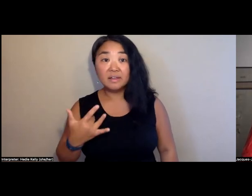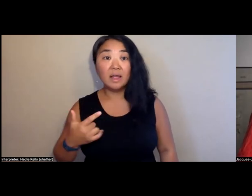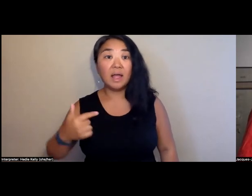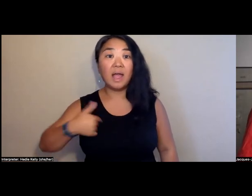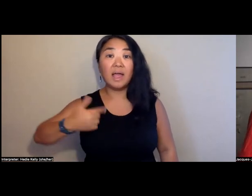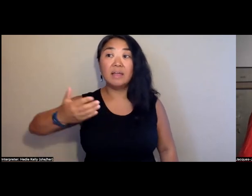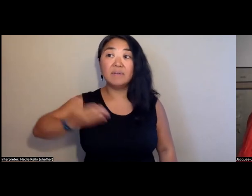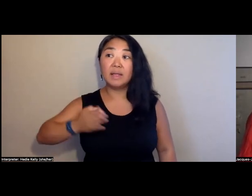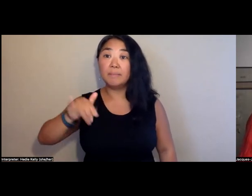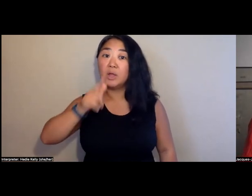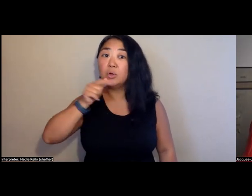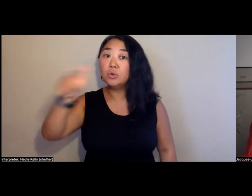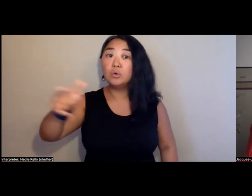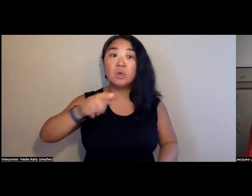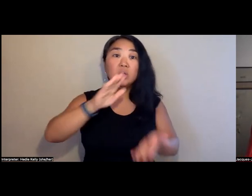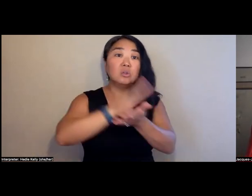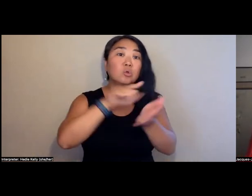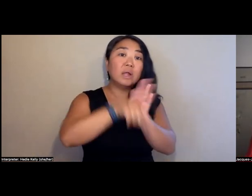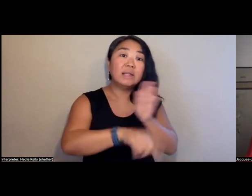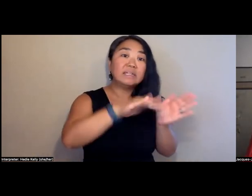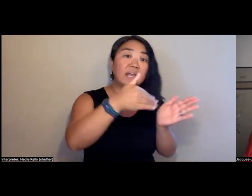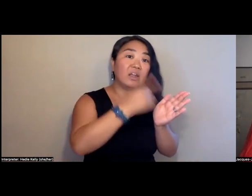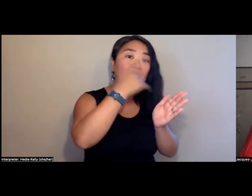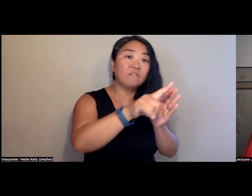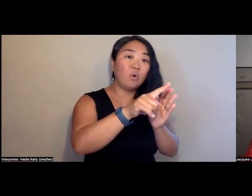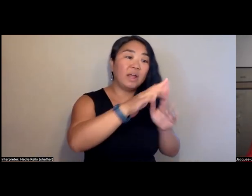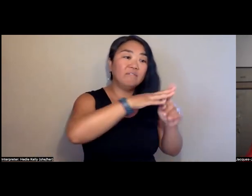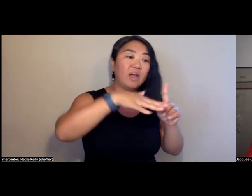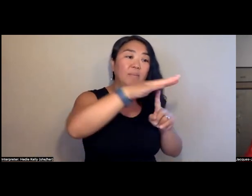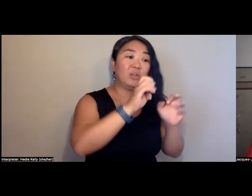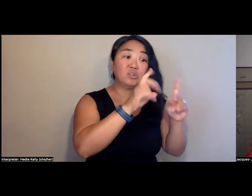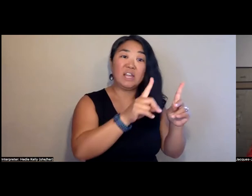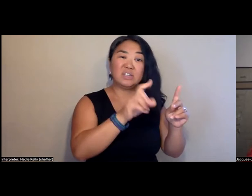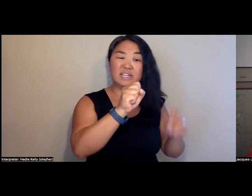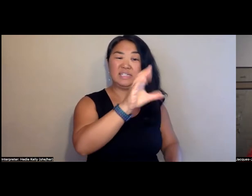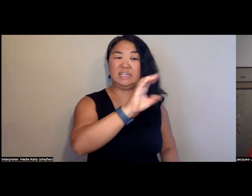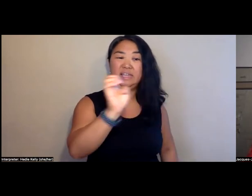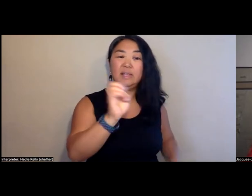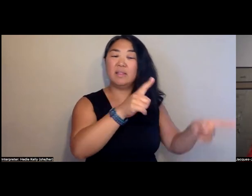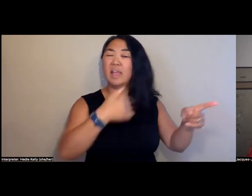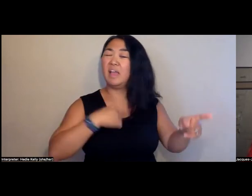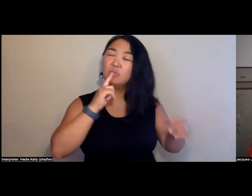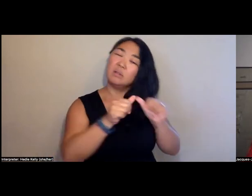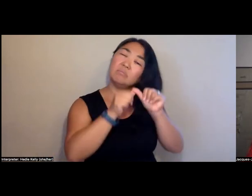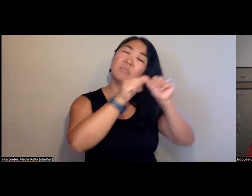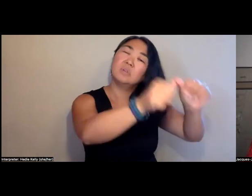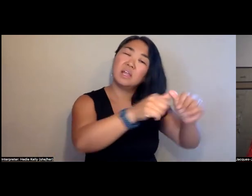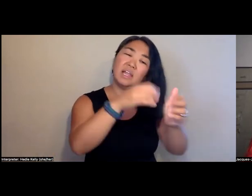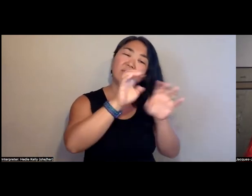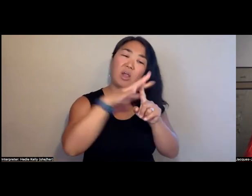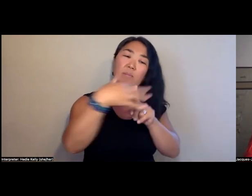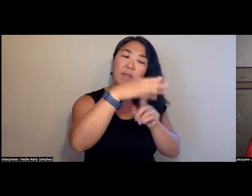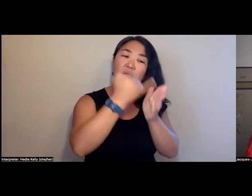by the Schuylkill Center for Environmental Education, which is up this way. They have a longstanding environmental art program,